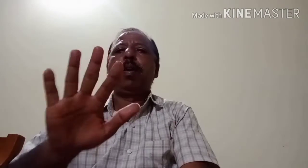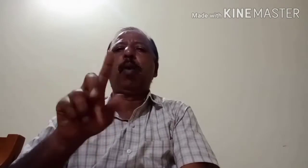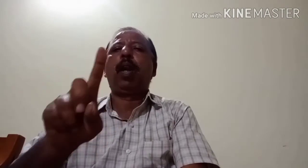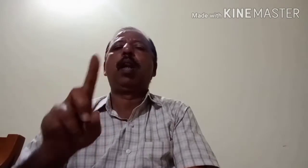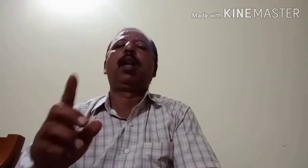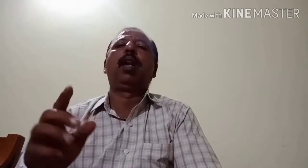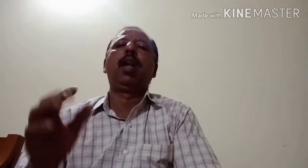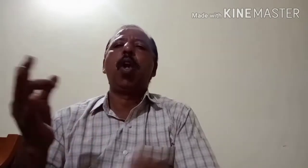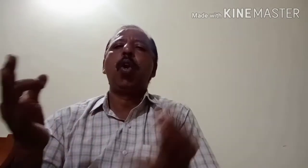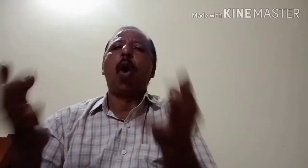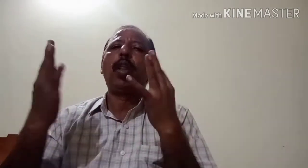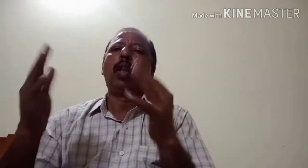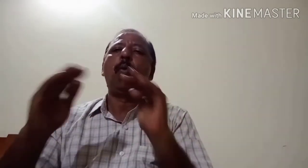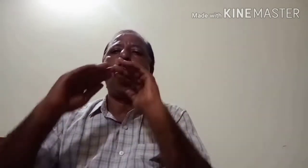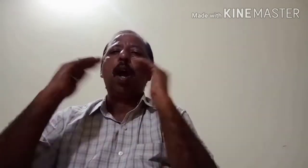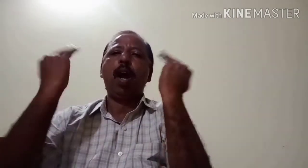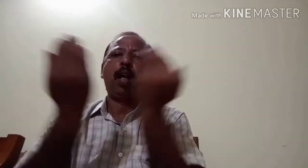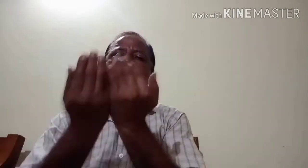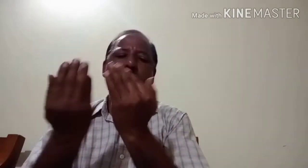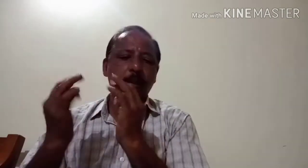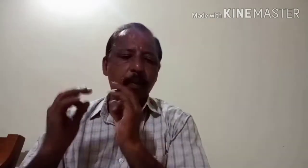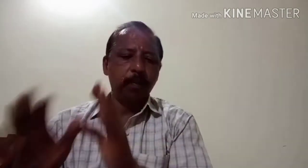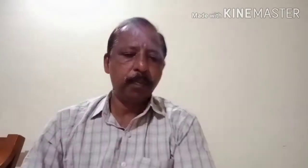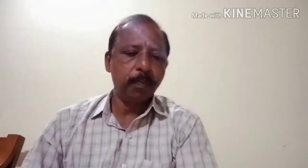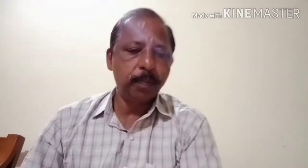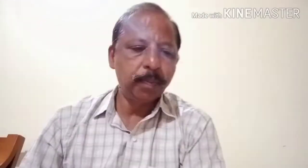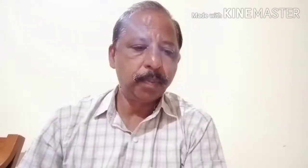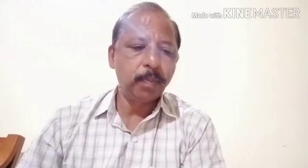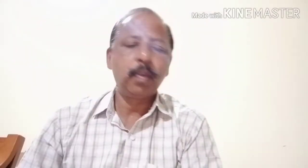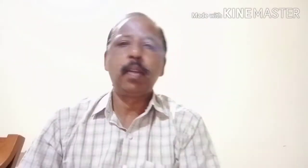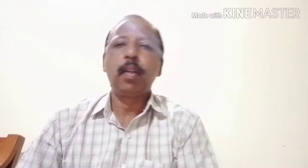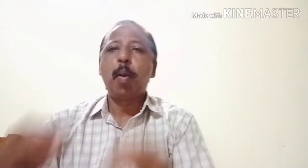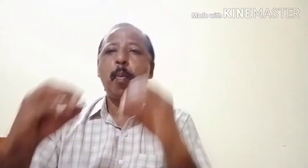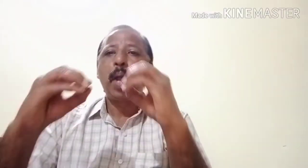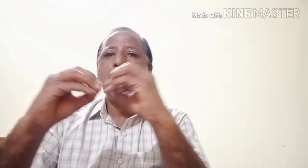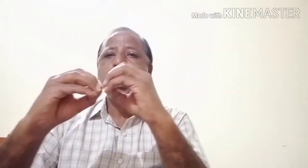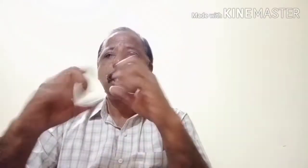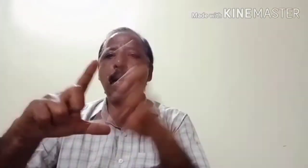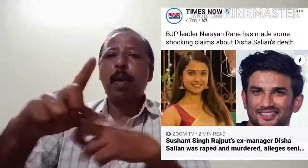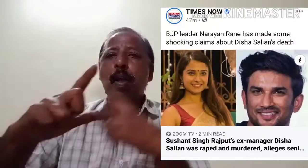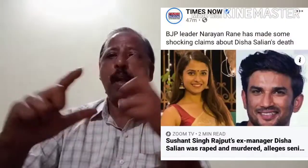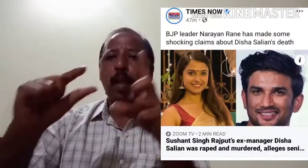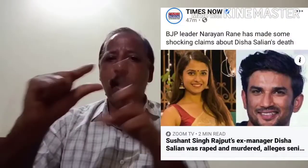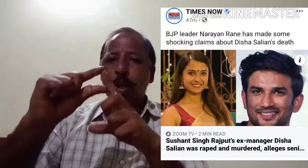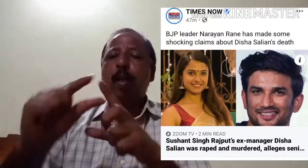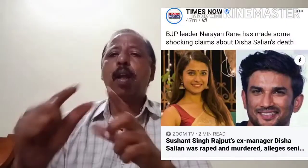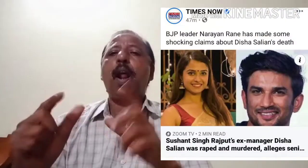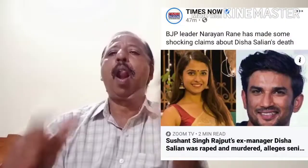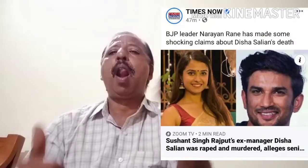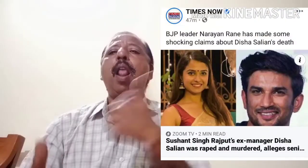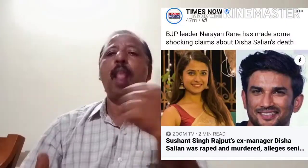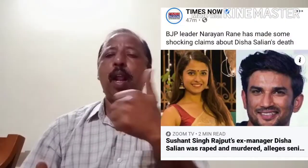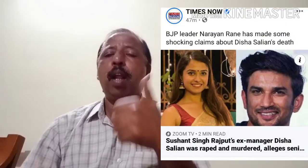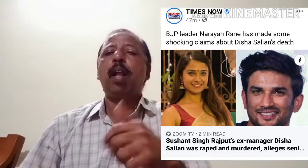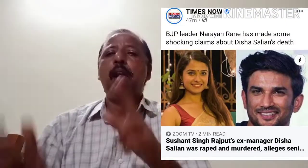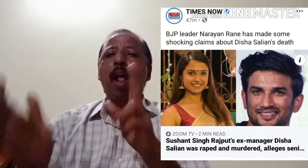partners with the largest studio in the country, for the first time on India television, welcome to the